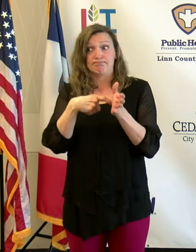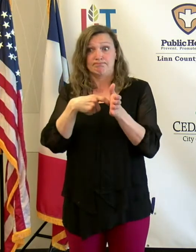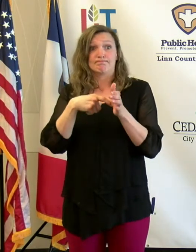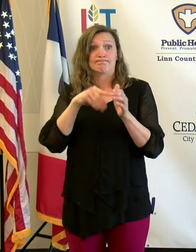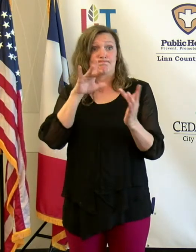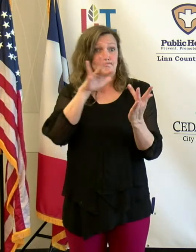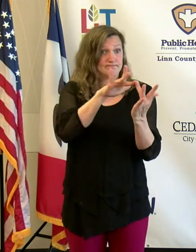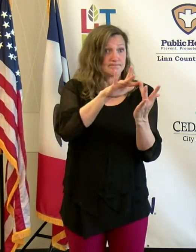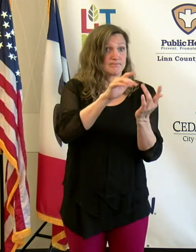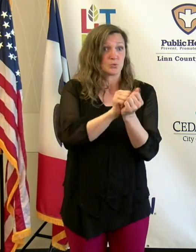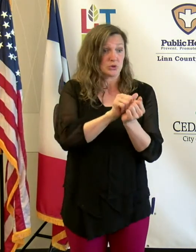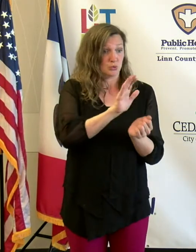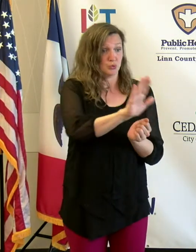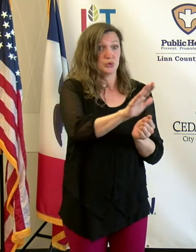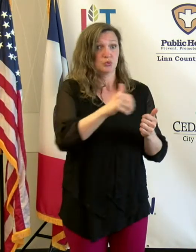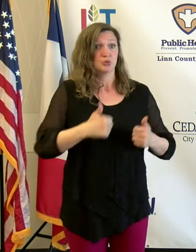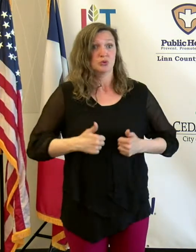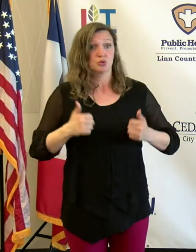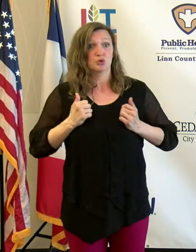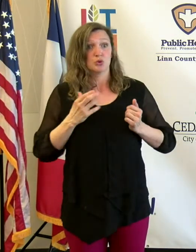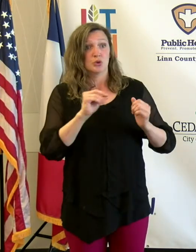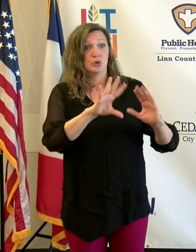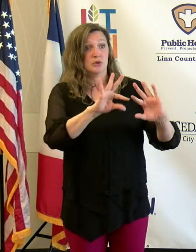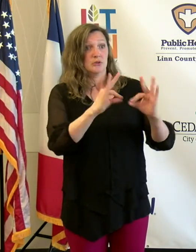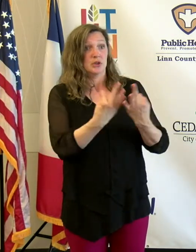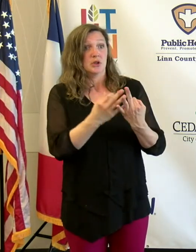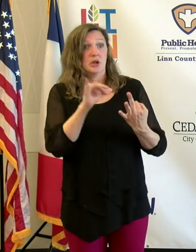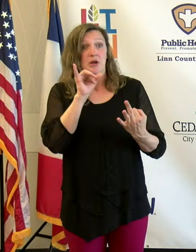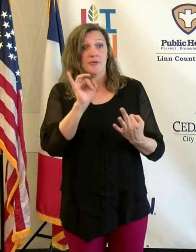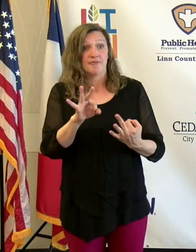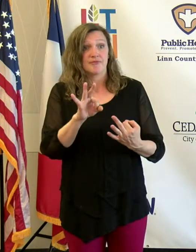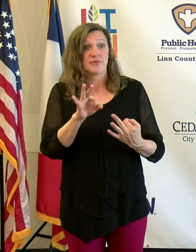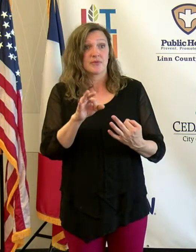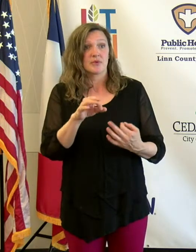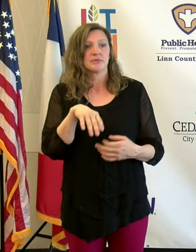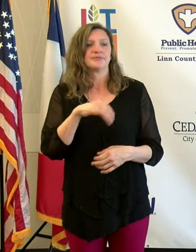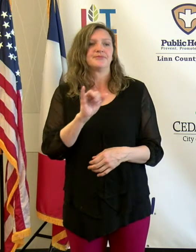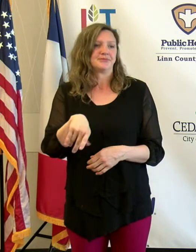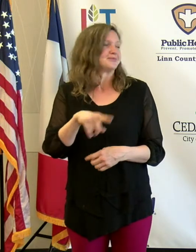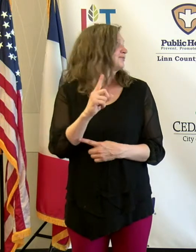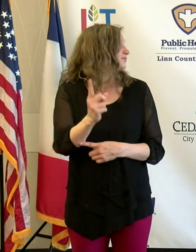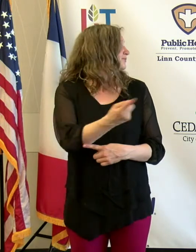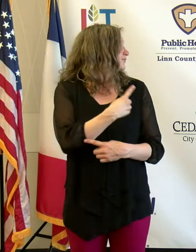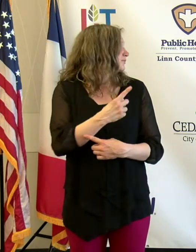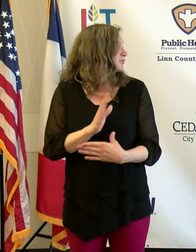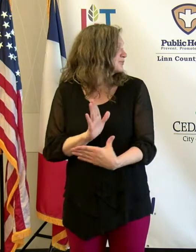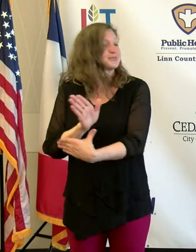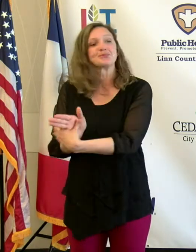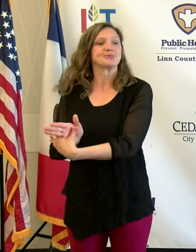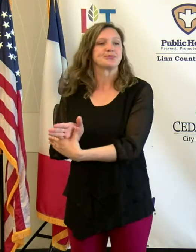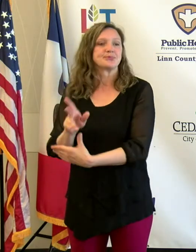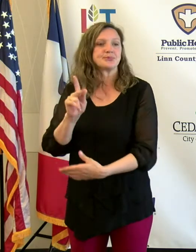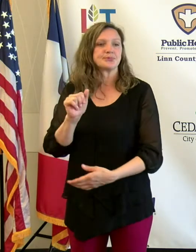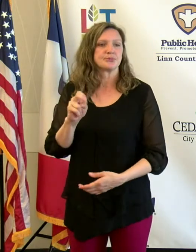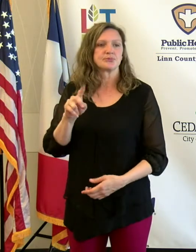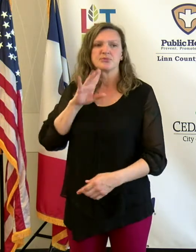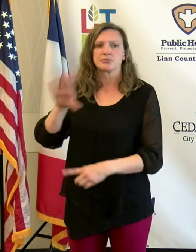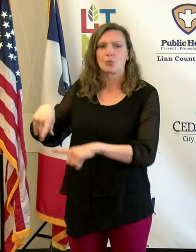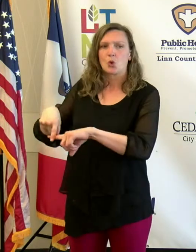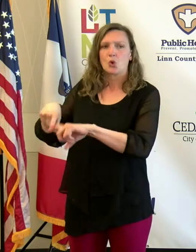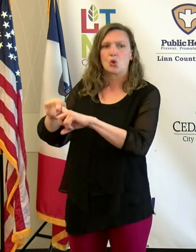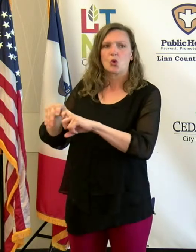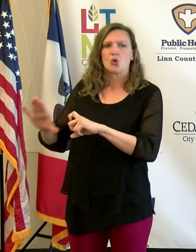case? Adam, this is Caitlin Emmerich from Linn County Public Health. I'm going to ask to hold your further questions about the